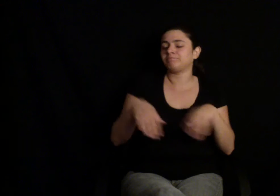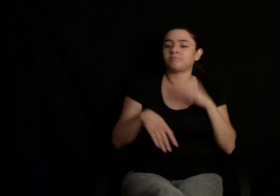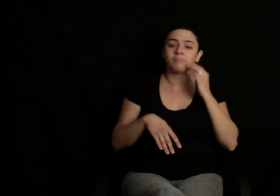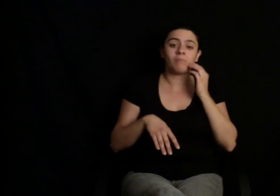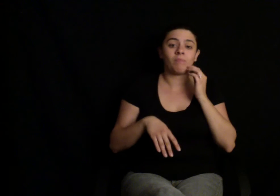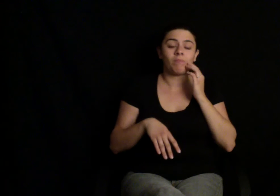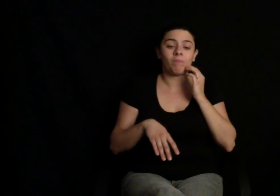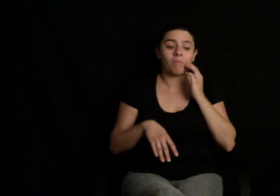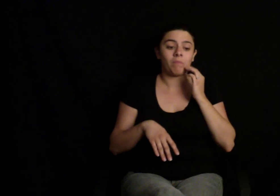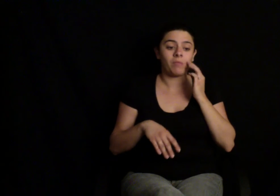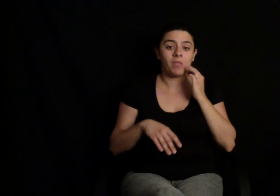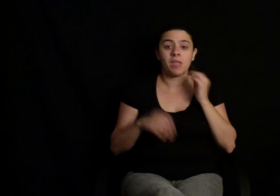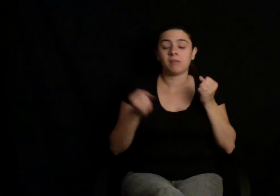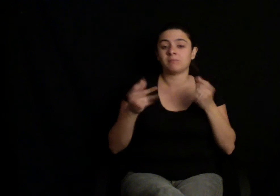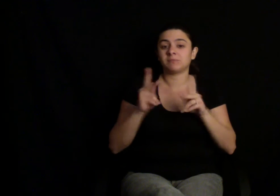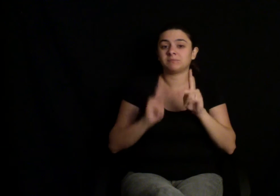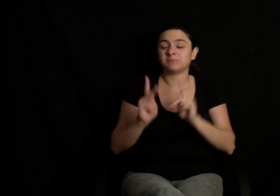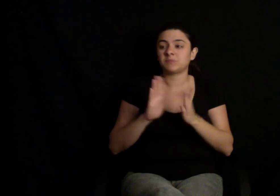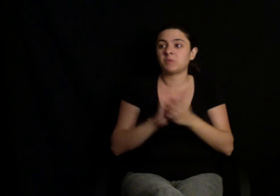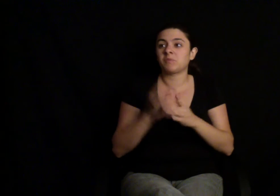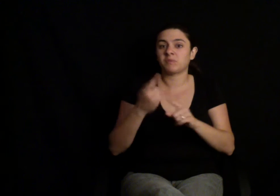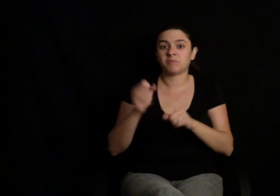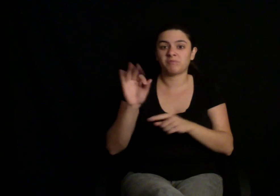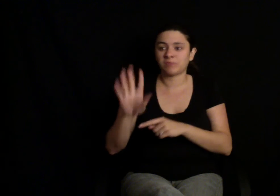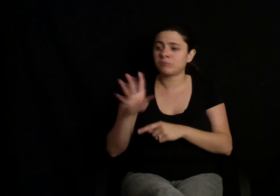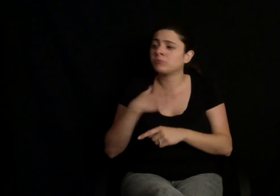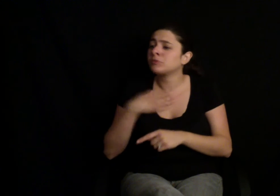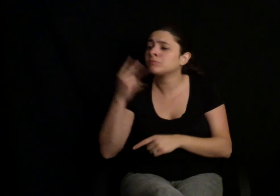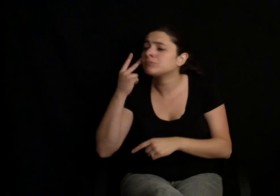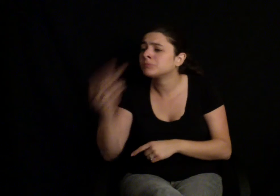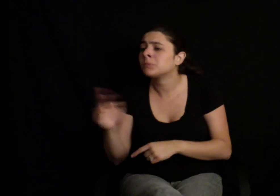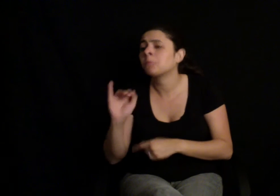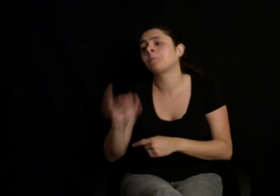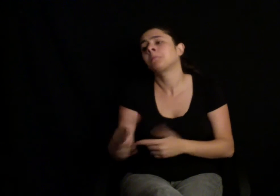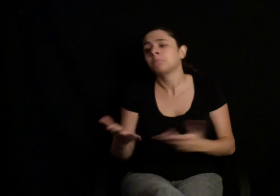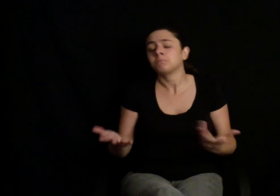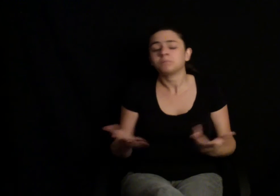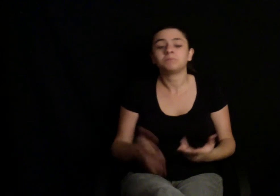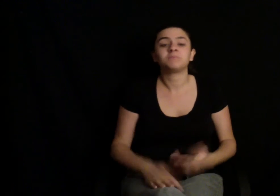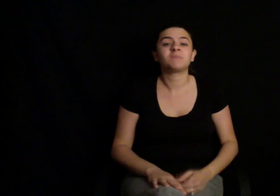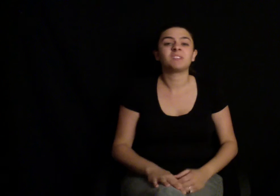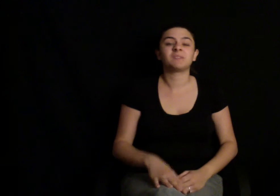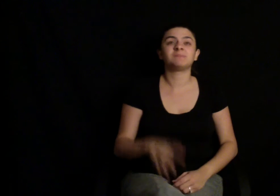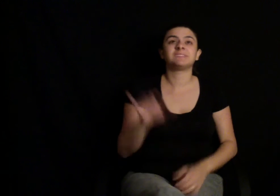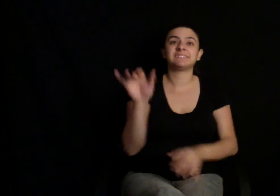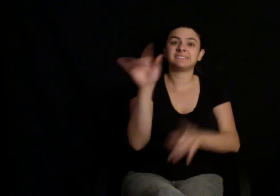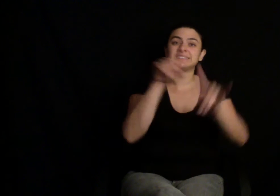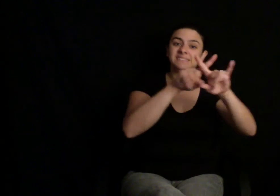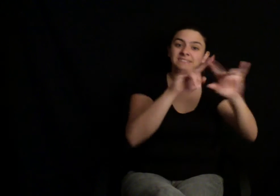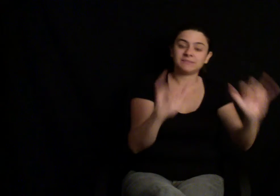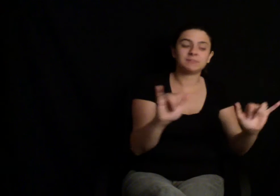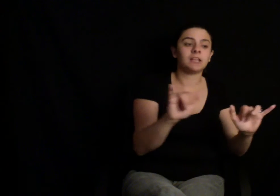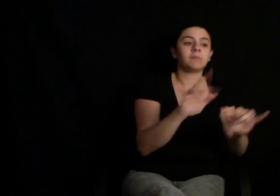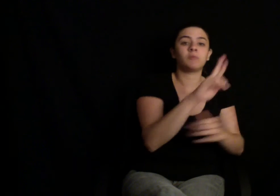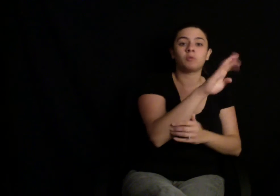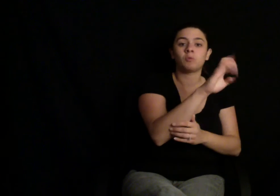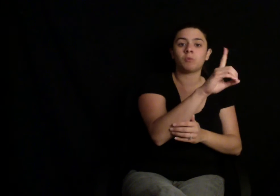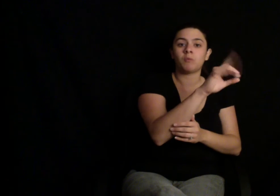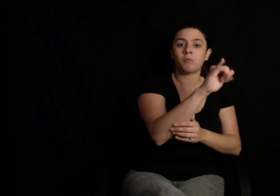page, and also I also was really involved in some of the sub-communities on Reddit that were involved with film. So I would go into